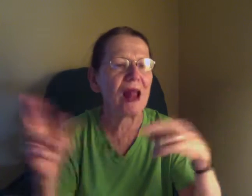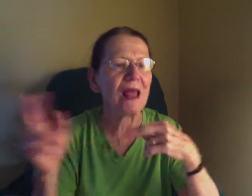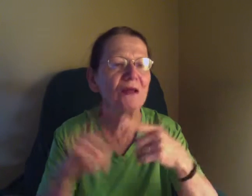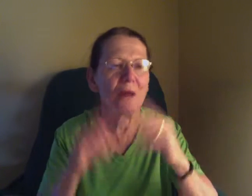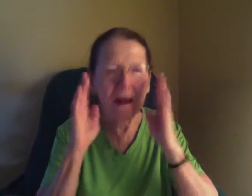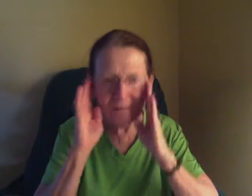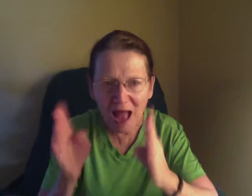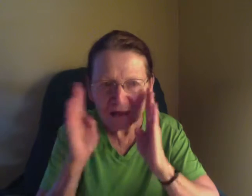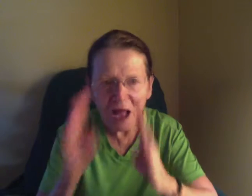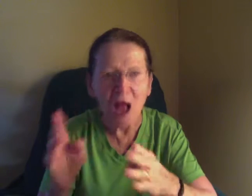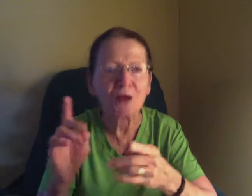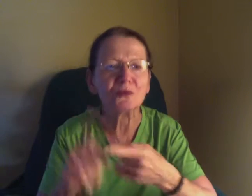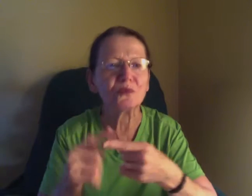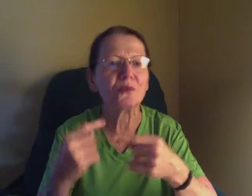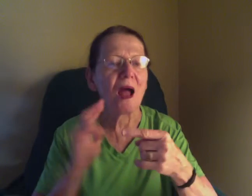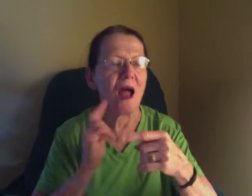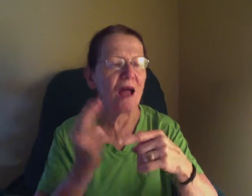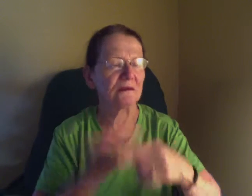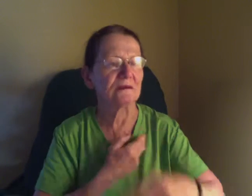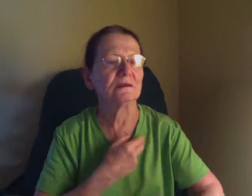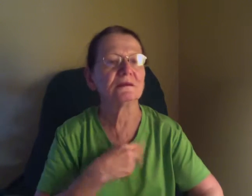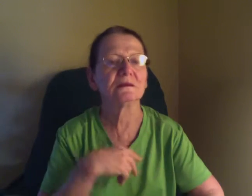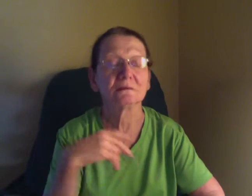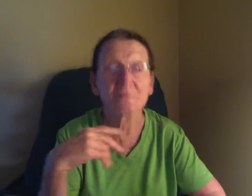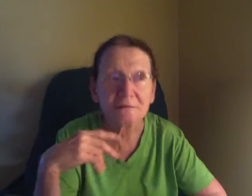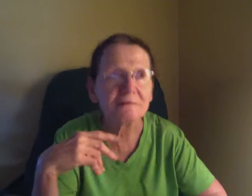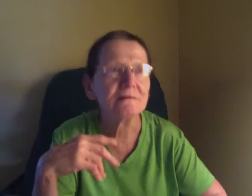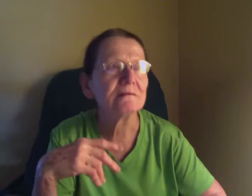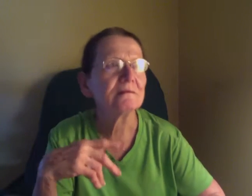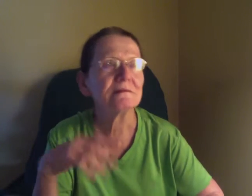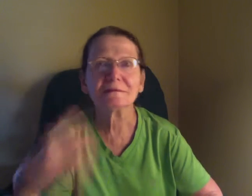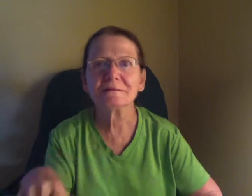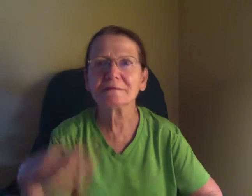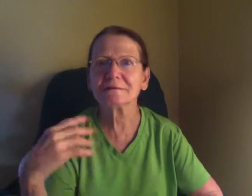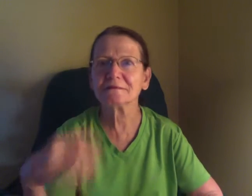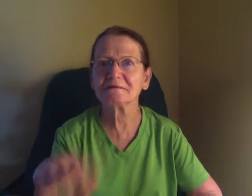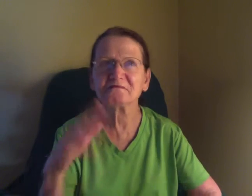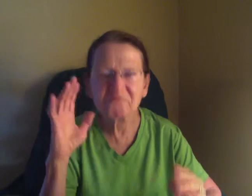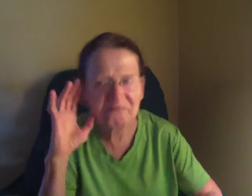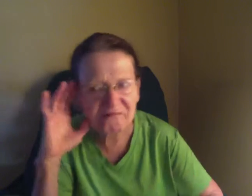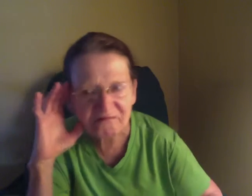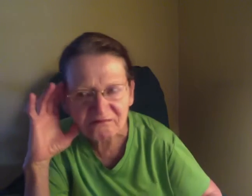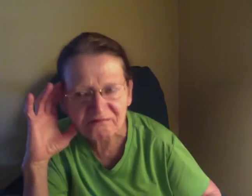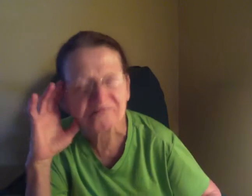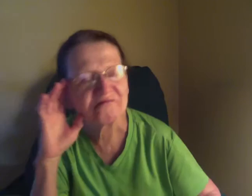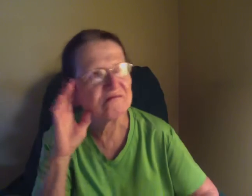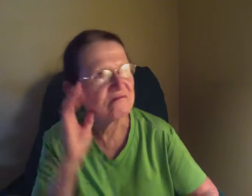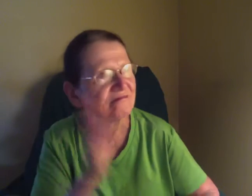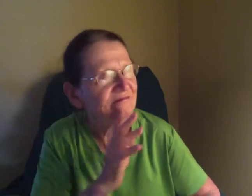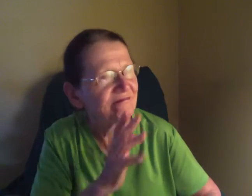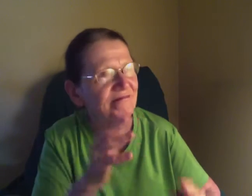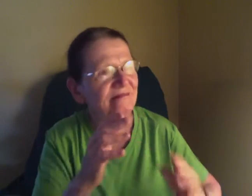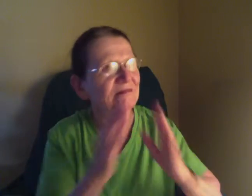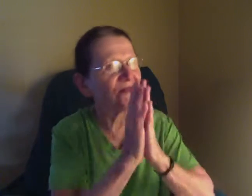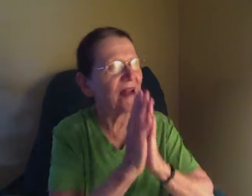but I I'm to be